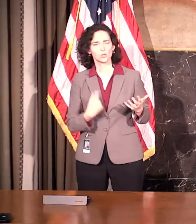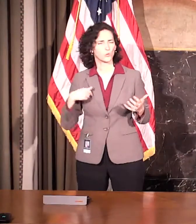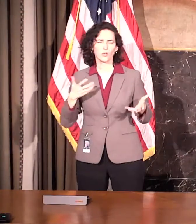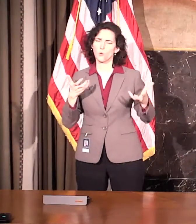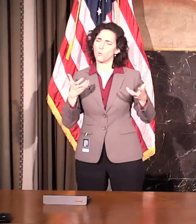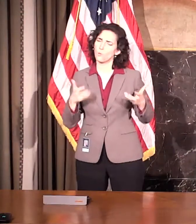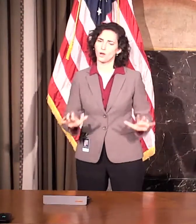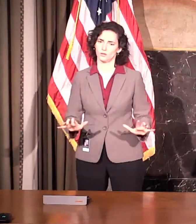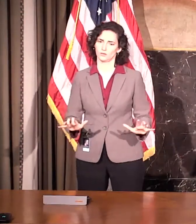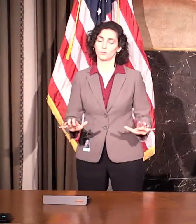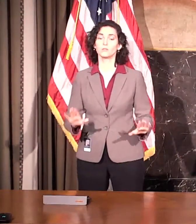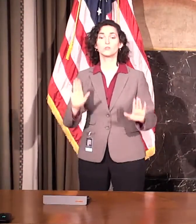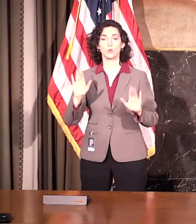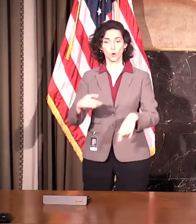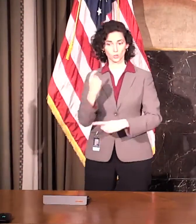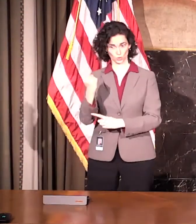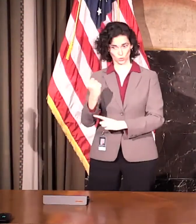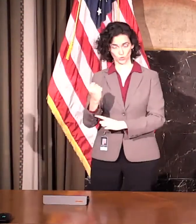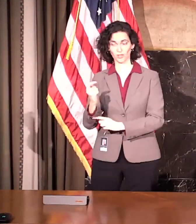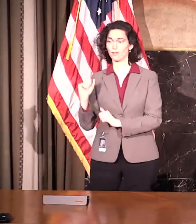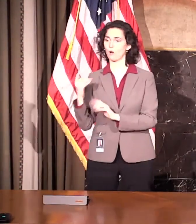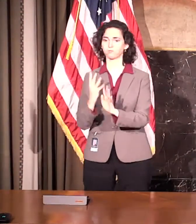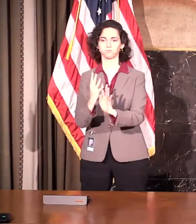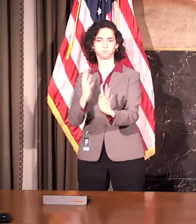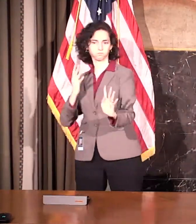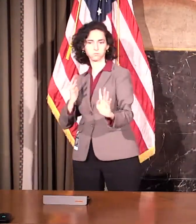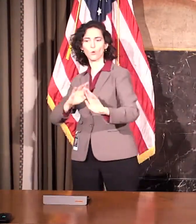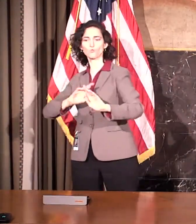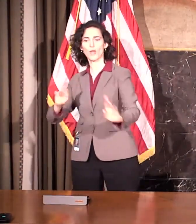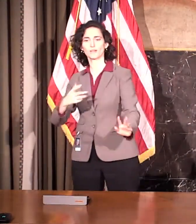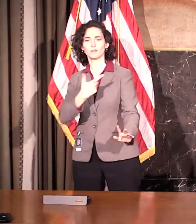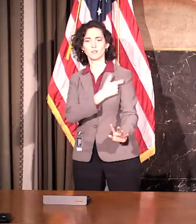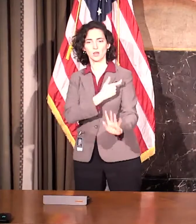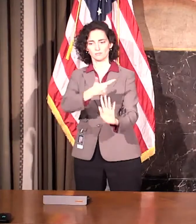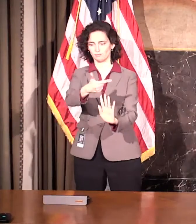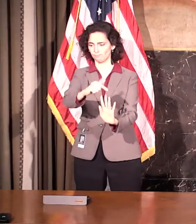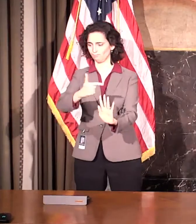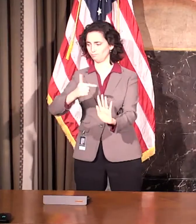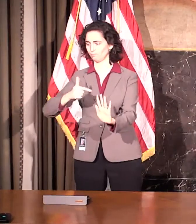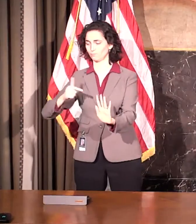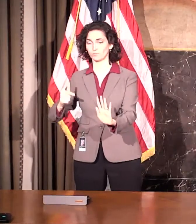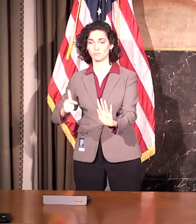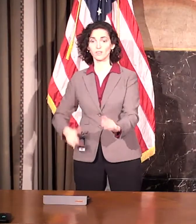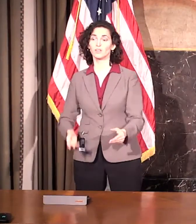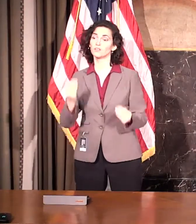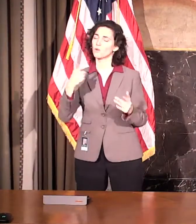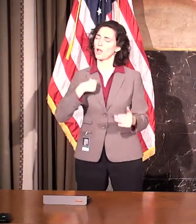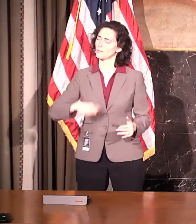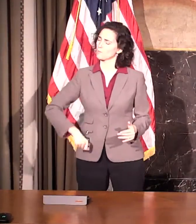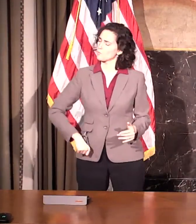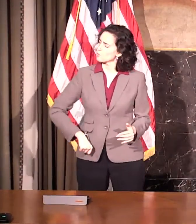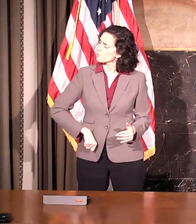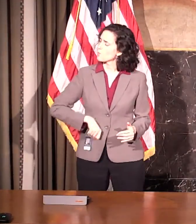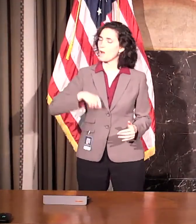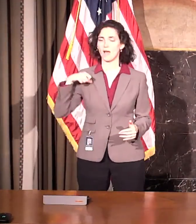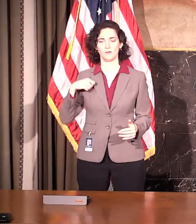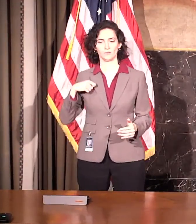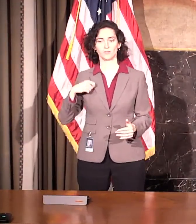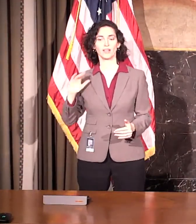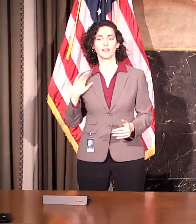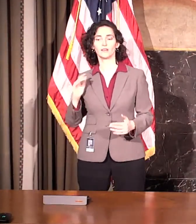line starting on Tuesday to take the vaccine, and I am extremely proud to report that our healthcare